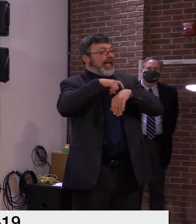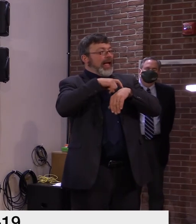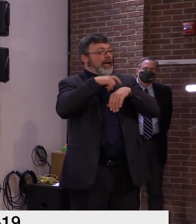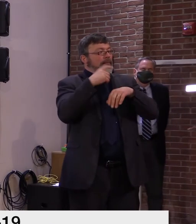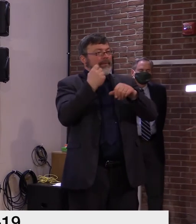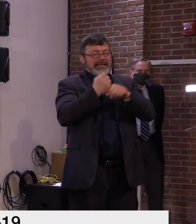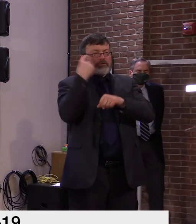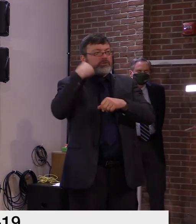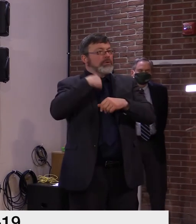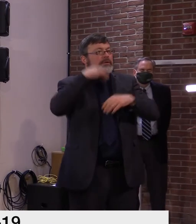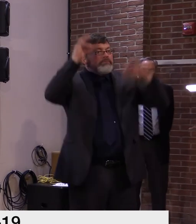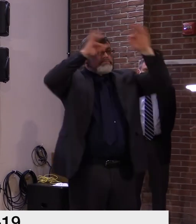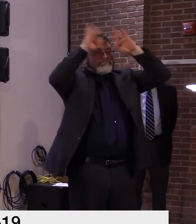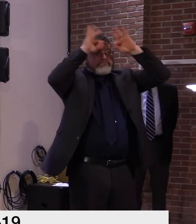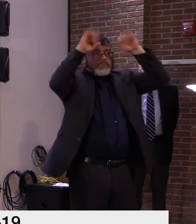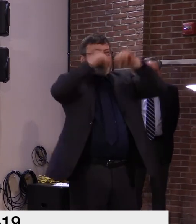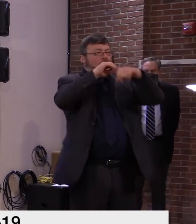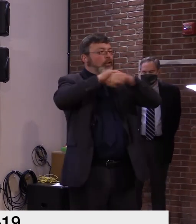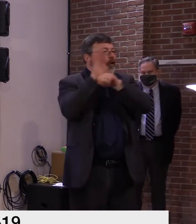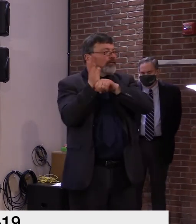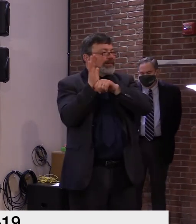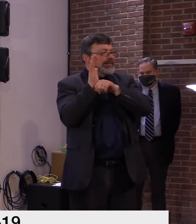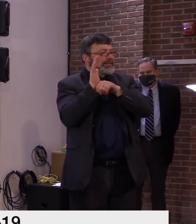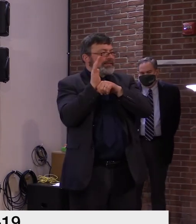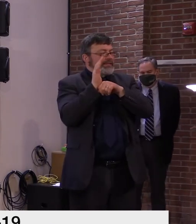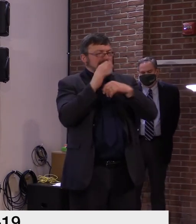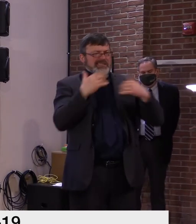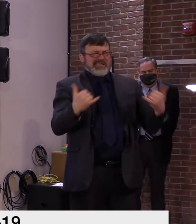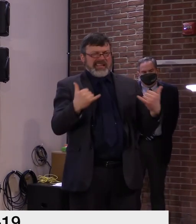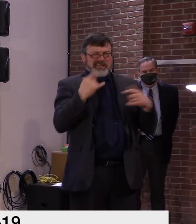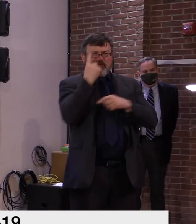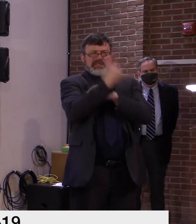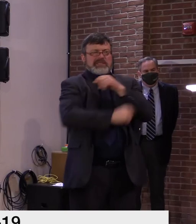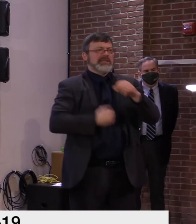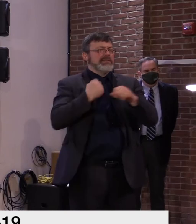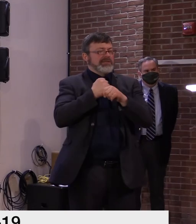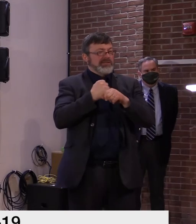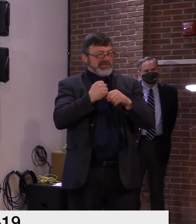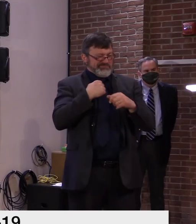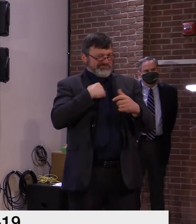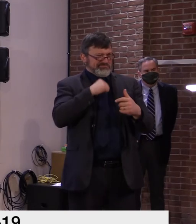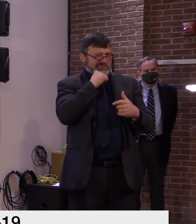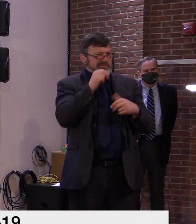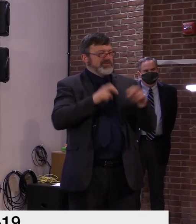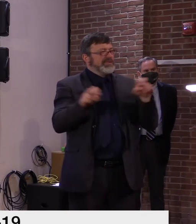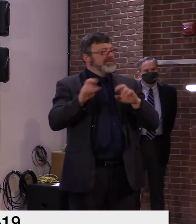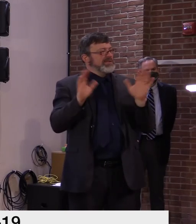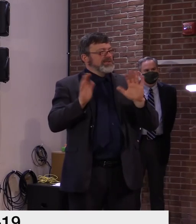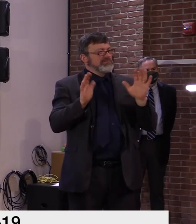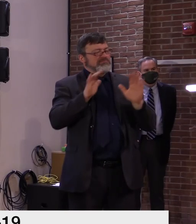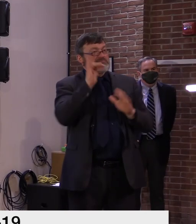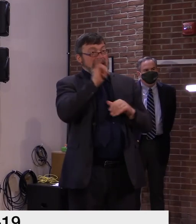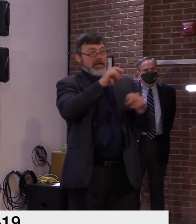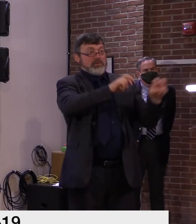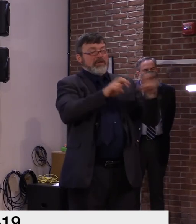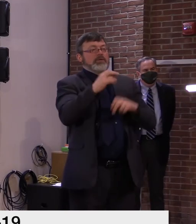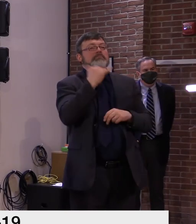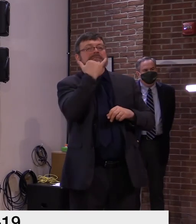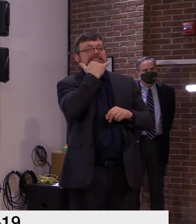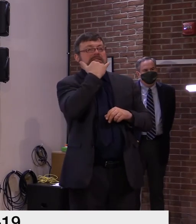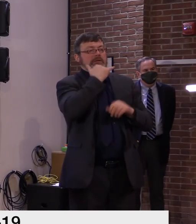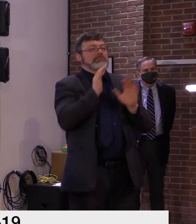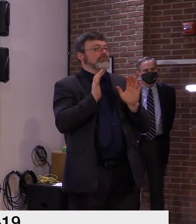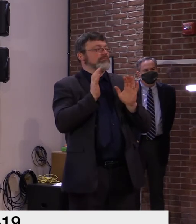of 2020, we didn't know a lot of things in terms of this pandemic. We've gotten a lot